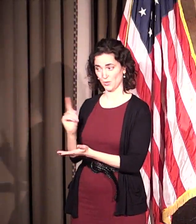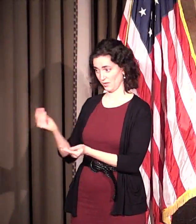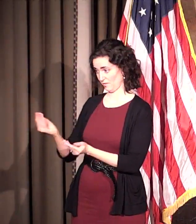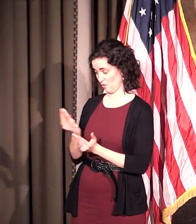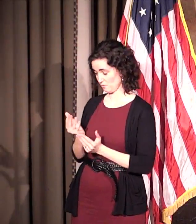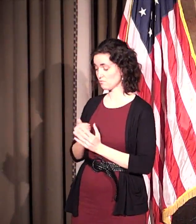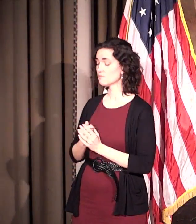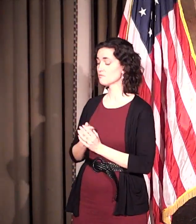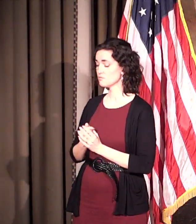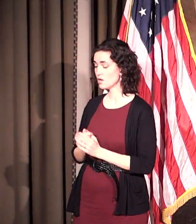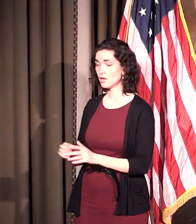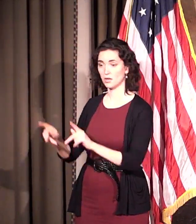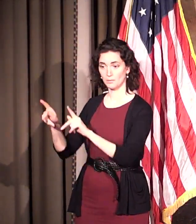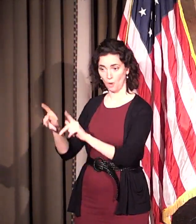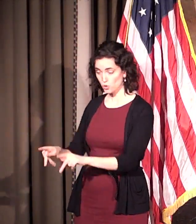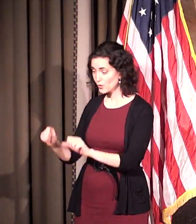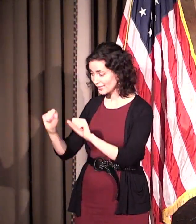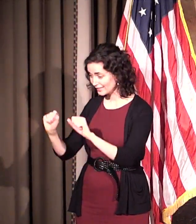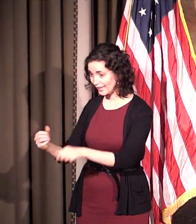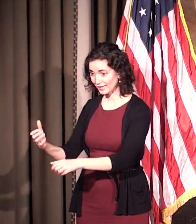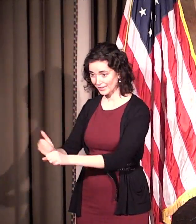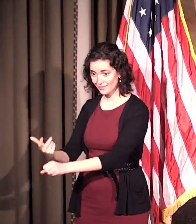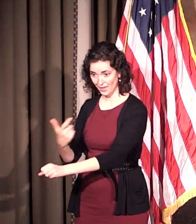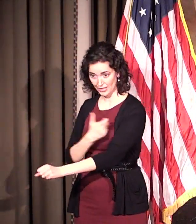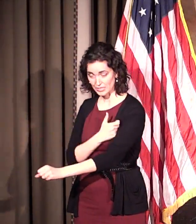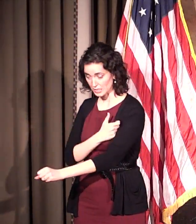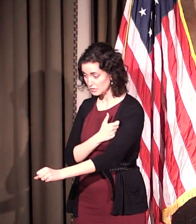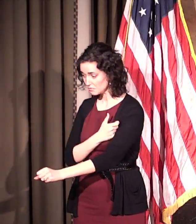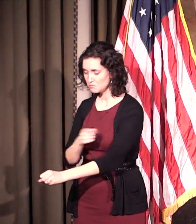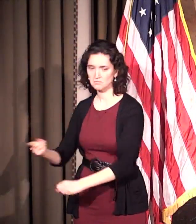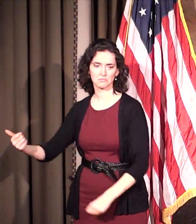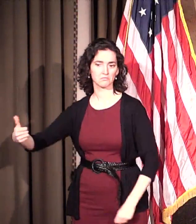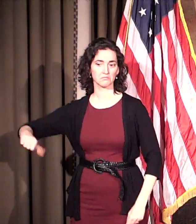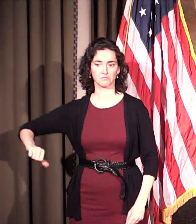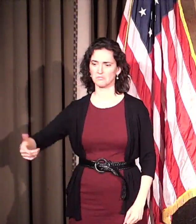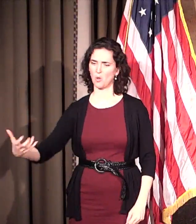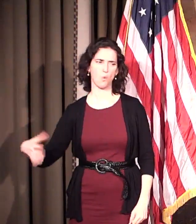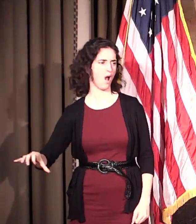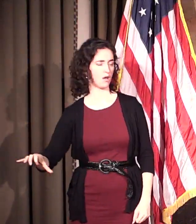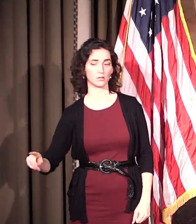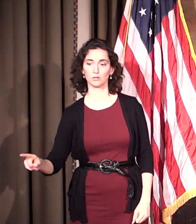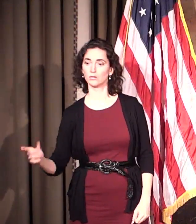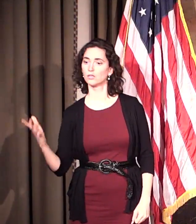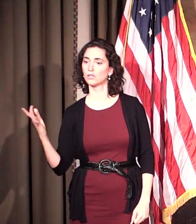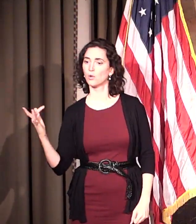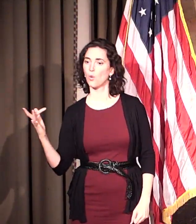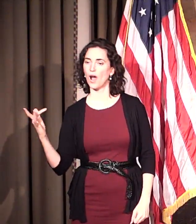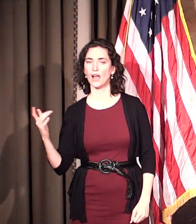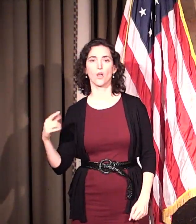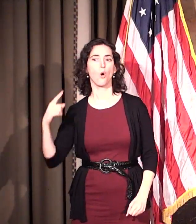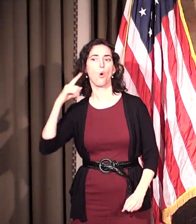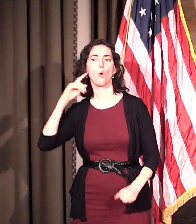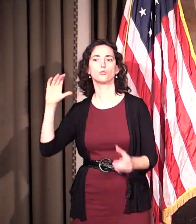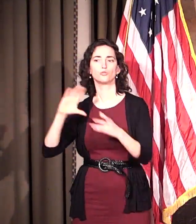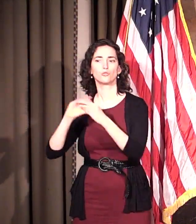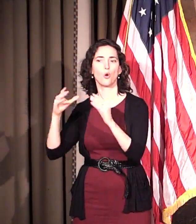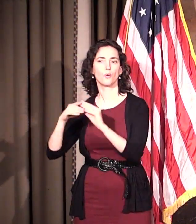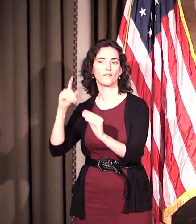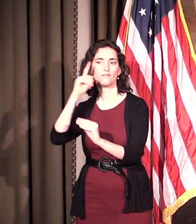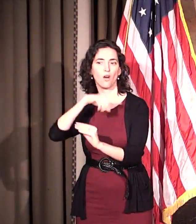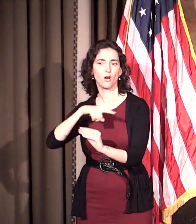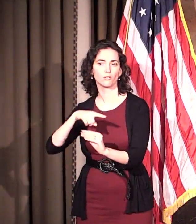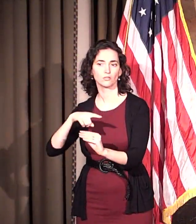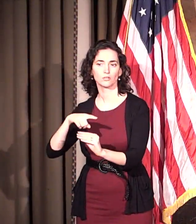of individuals who had an opportunity to get the vaccine and did not because they bought into one of these myths, and that just breaks my